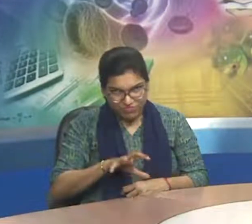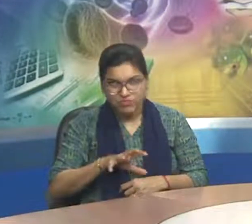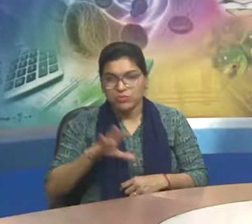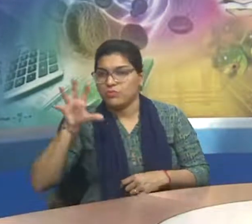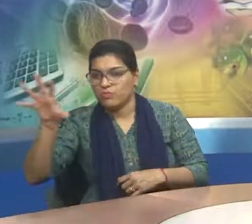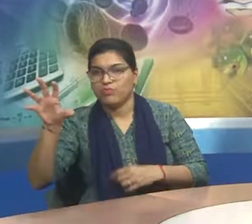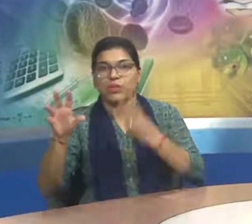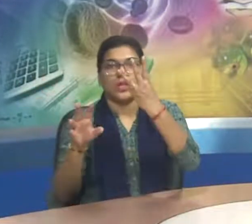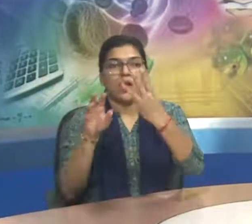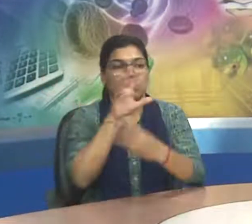sides,